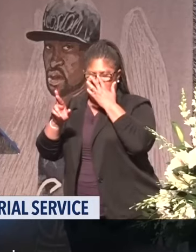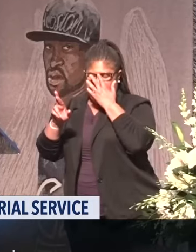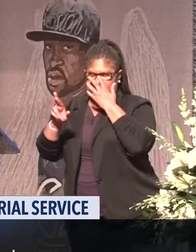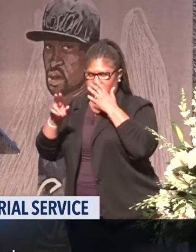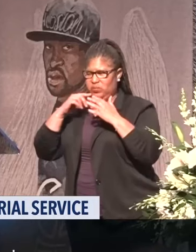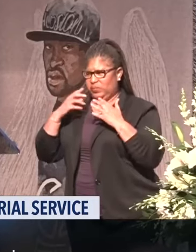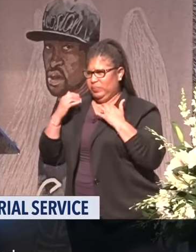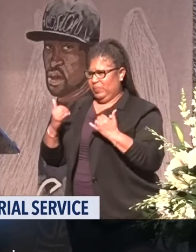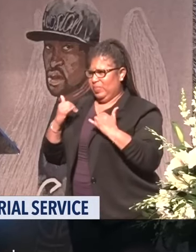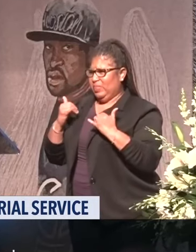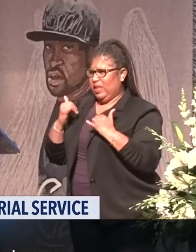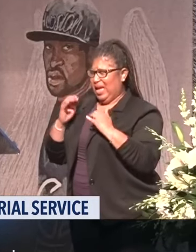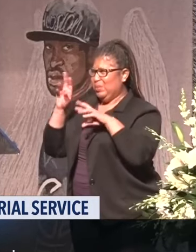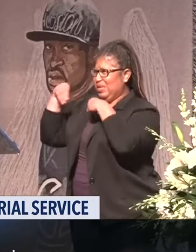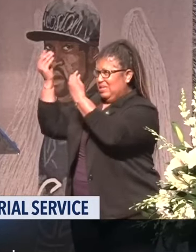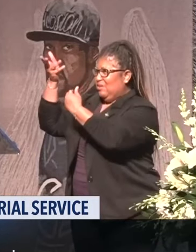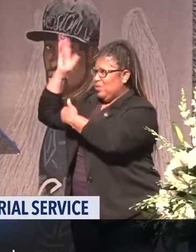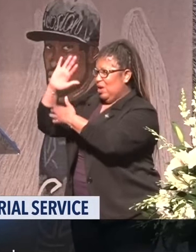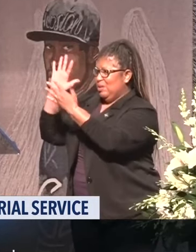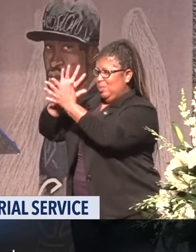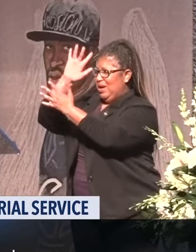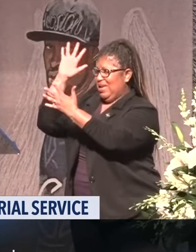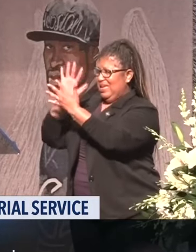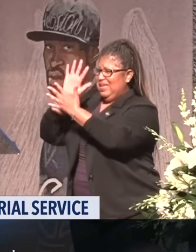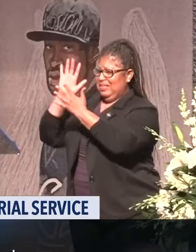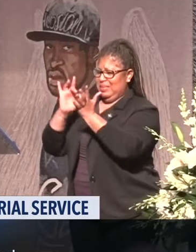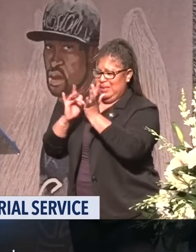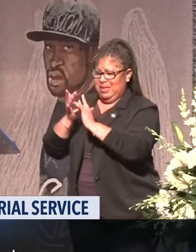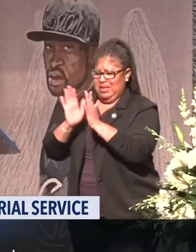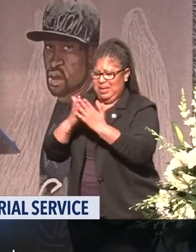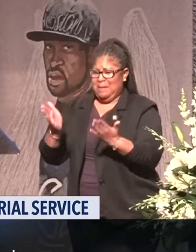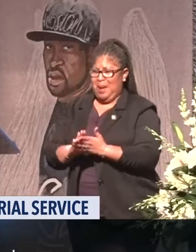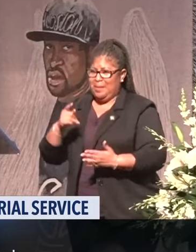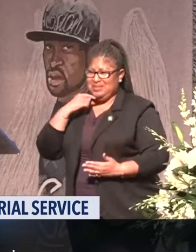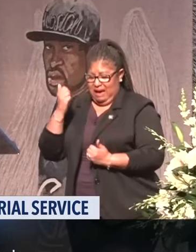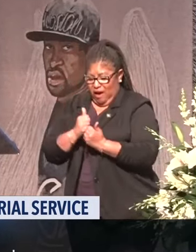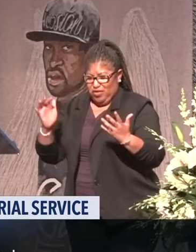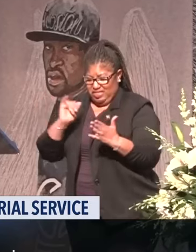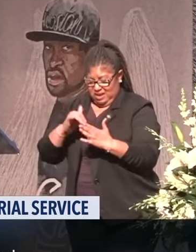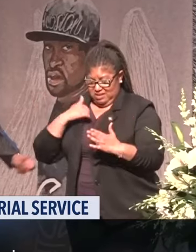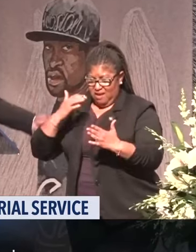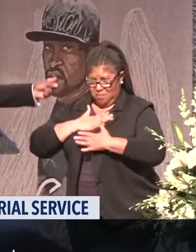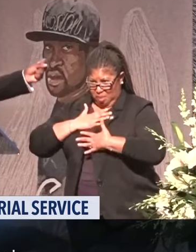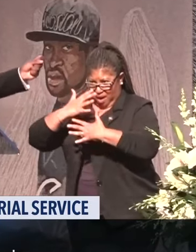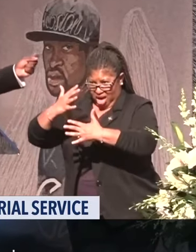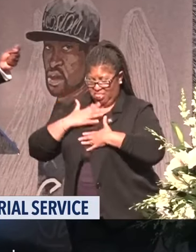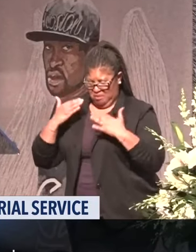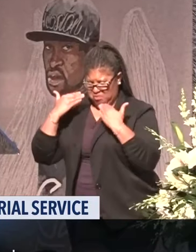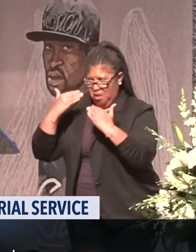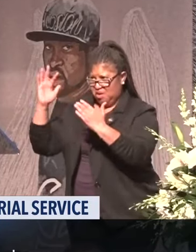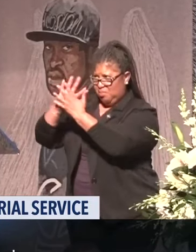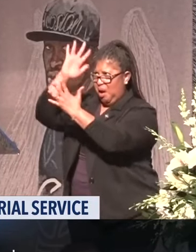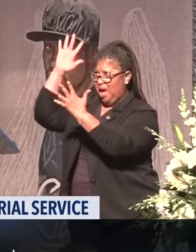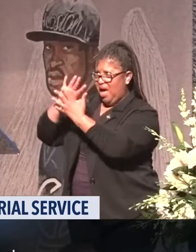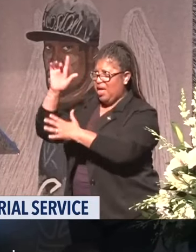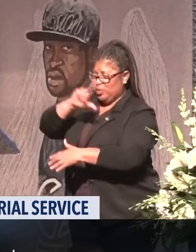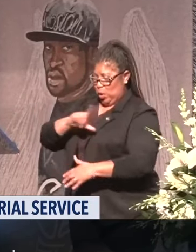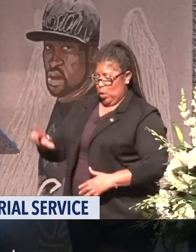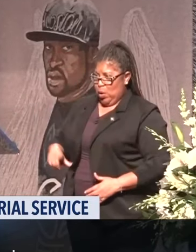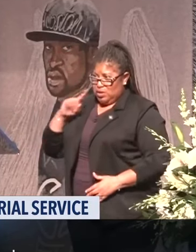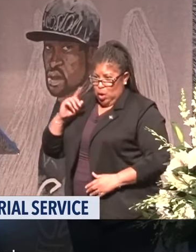just told us that we need give God praise. The Bible says that let everything that hath breath praise the Lord. So let everything in this